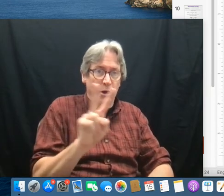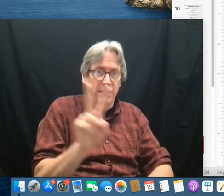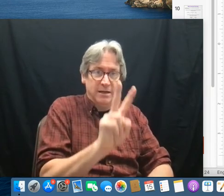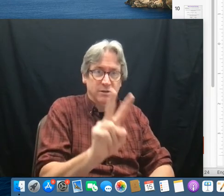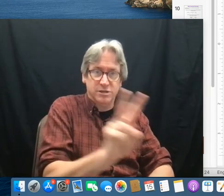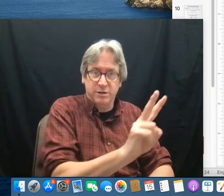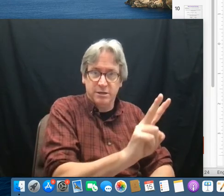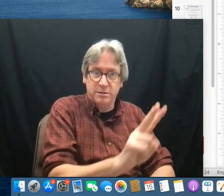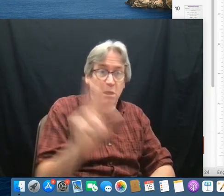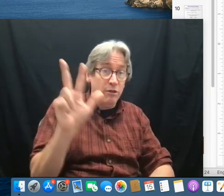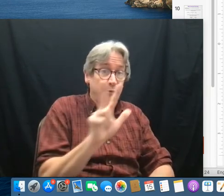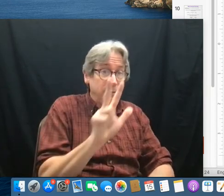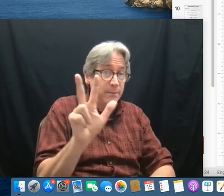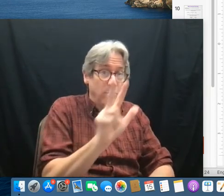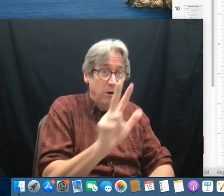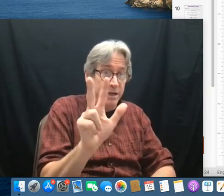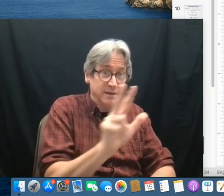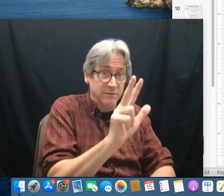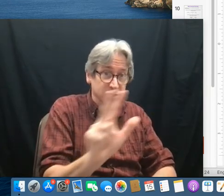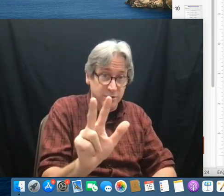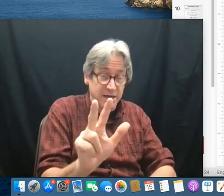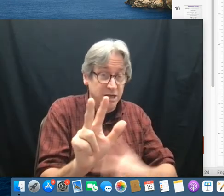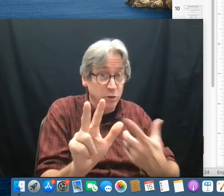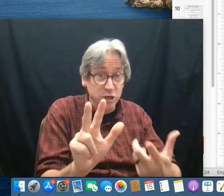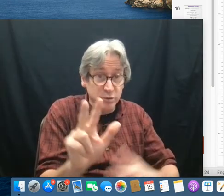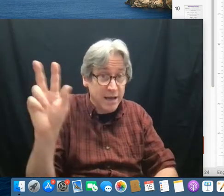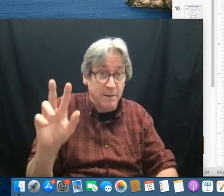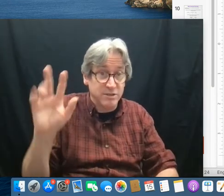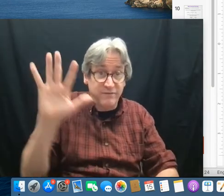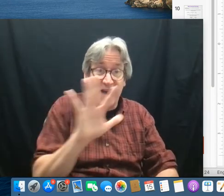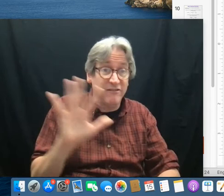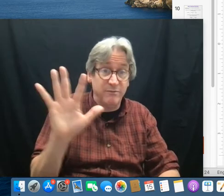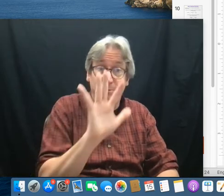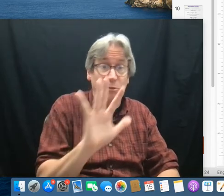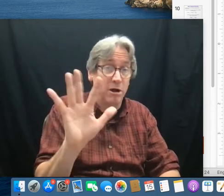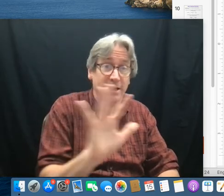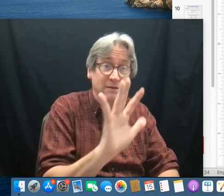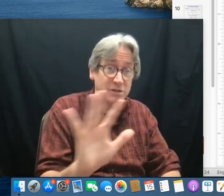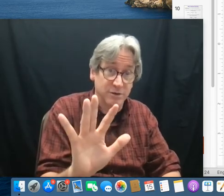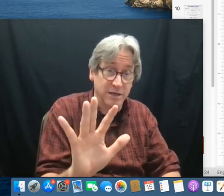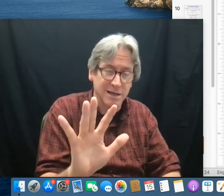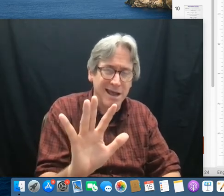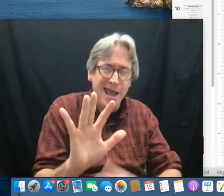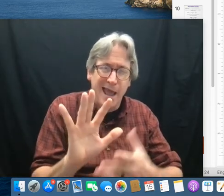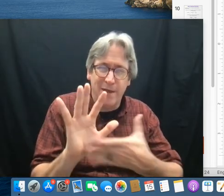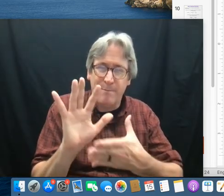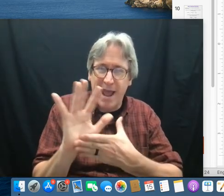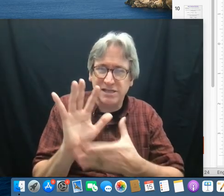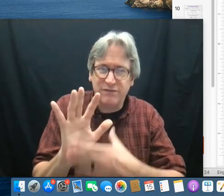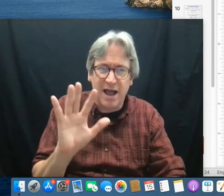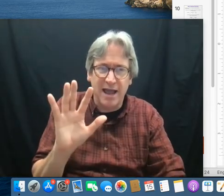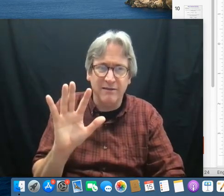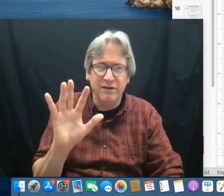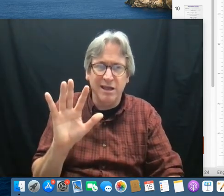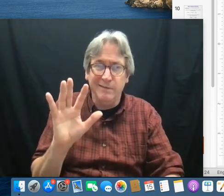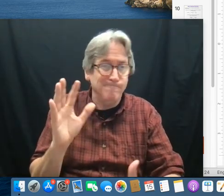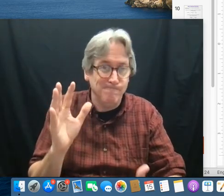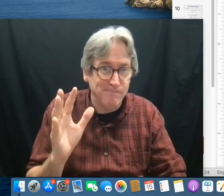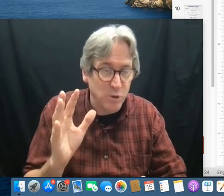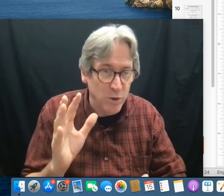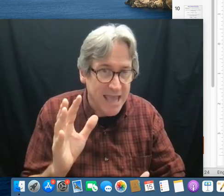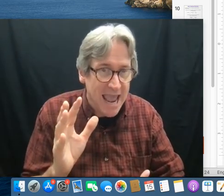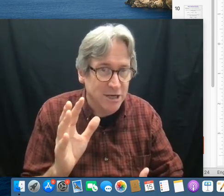shape you're using is an important thing, and if you change the hand shape, you change the meaning of the sign.